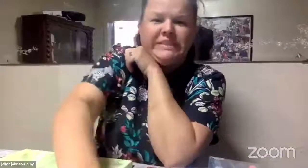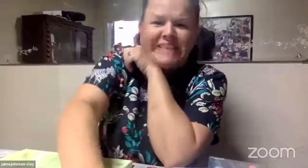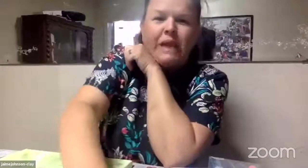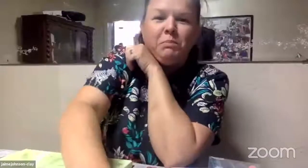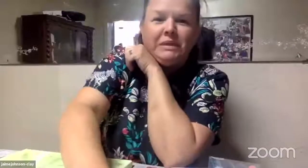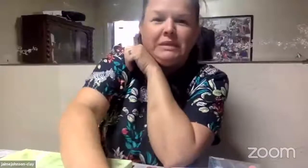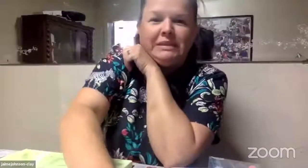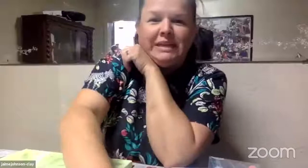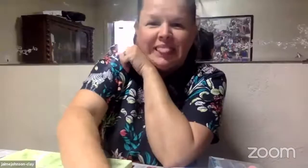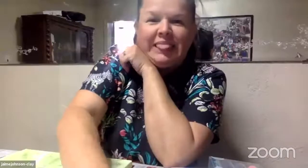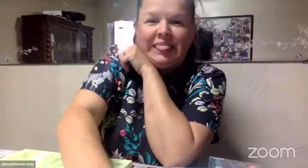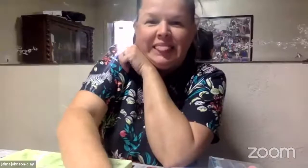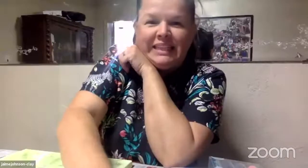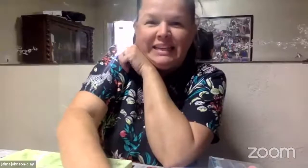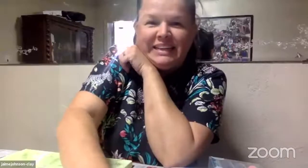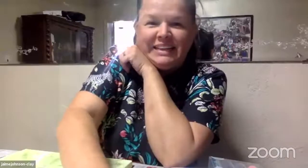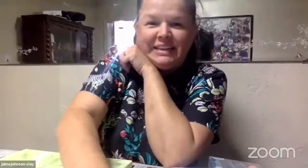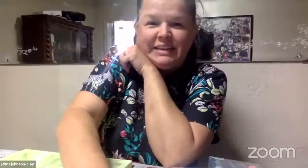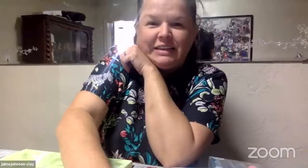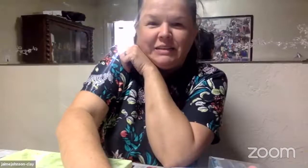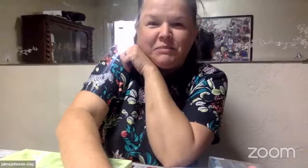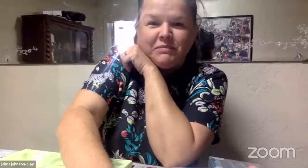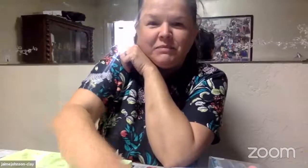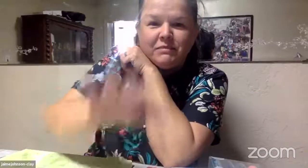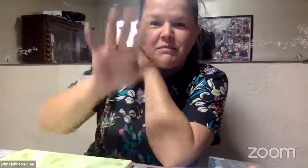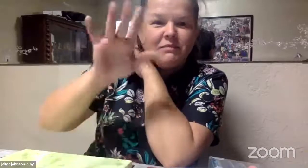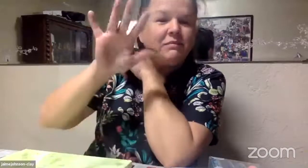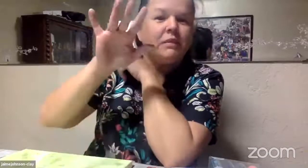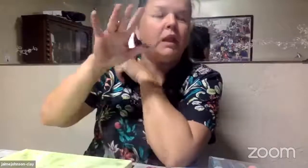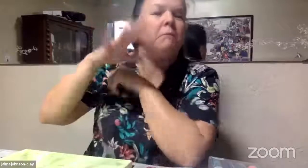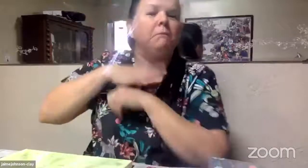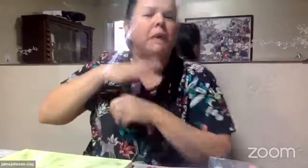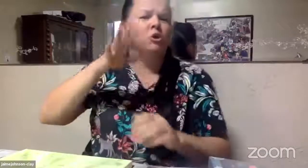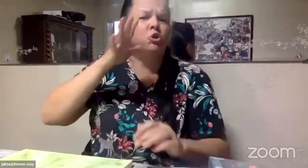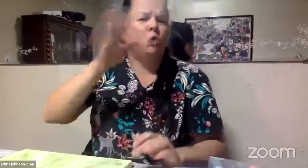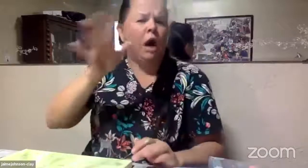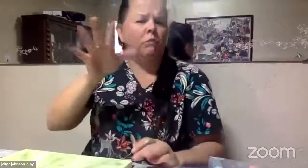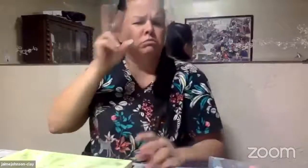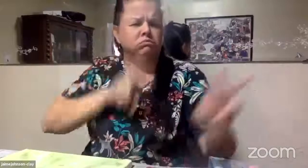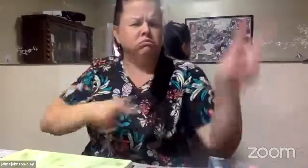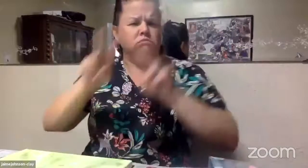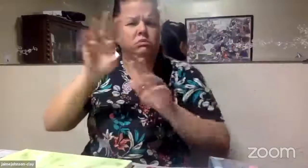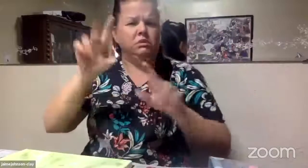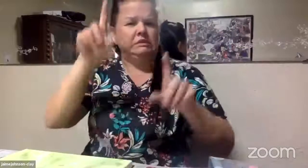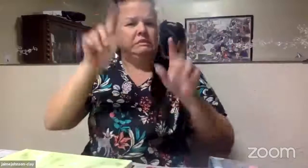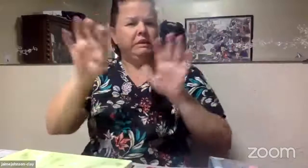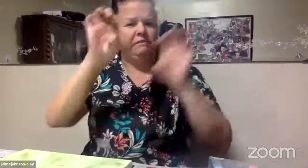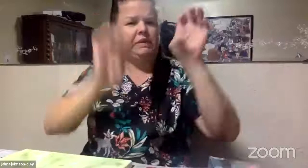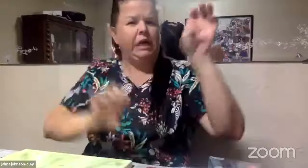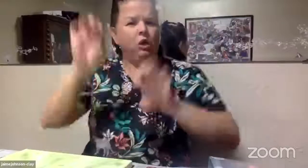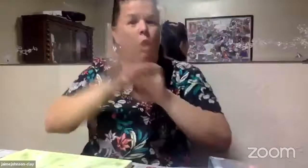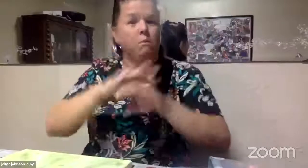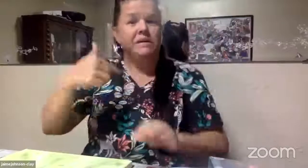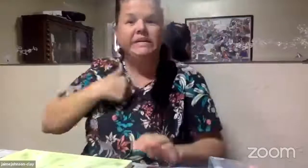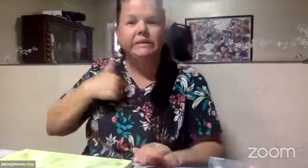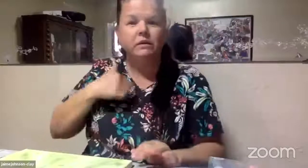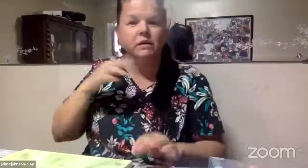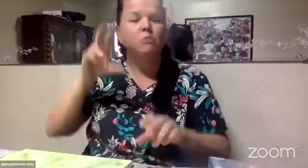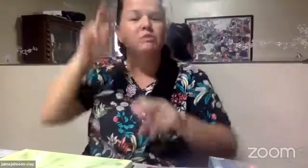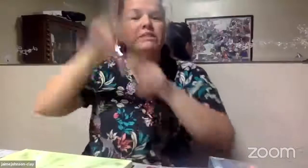Yes. Whew, okay, I've been spotlighted. Wow. Here we go. Yeah, so my grandmother actually, she kind of